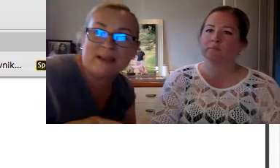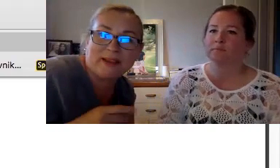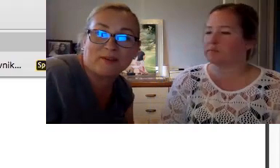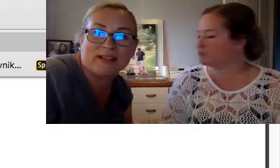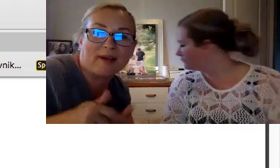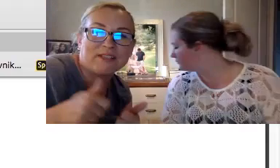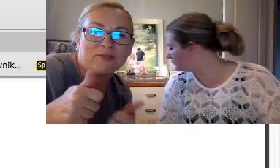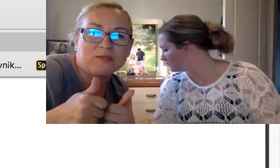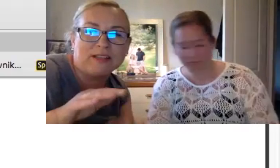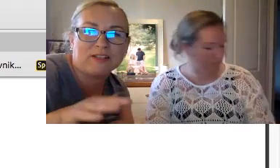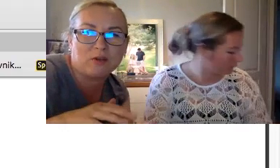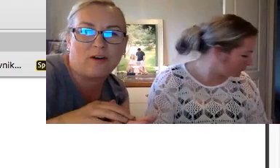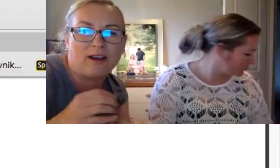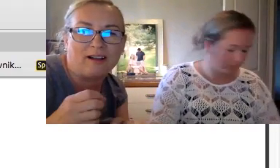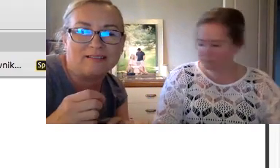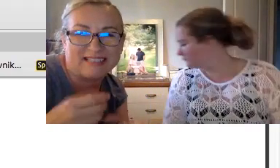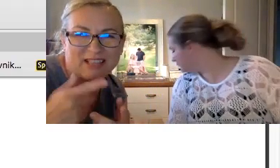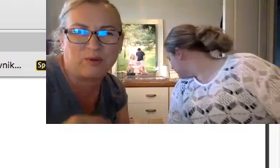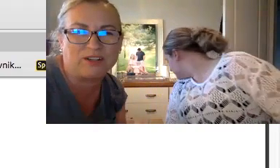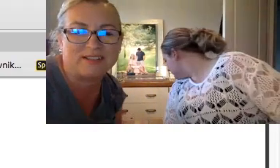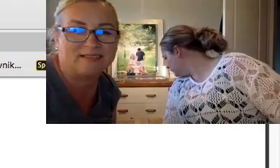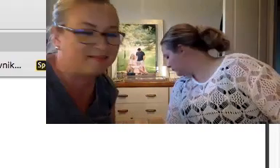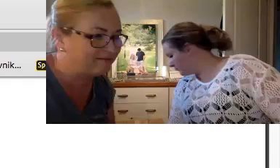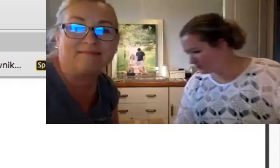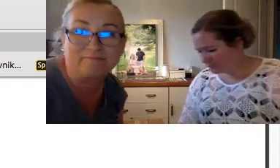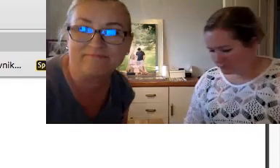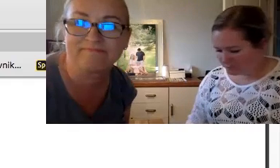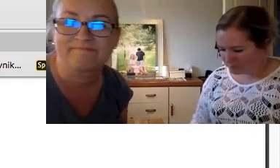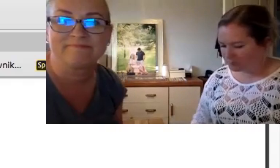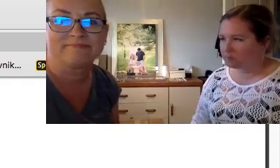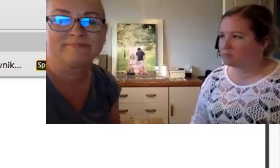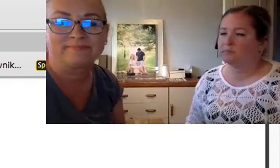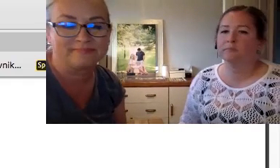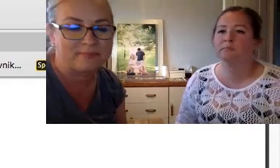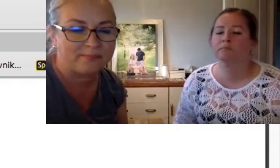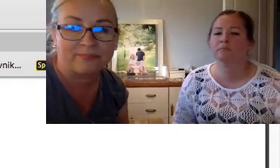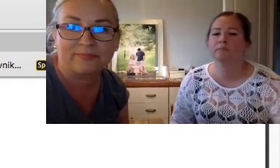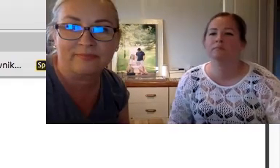I'm just stepping it. We're dead. How's everyone feeling so far seeing the words?